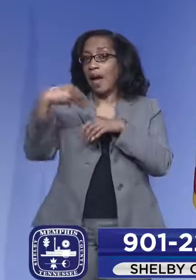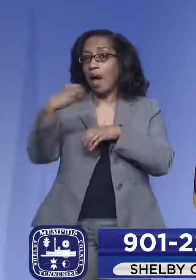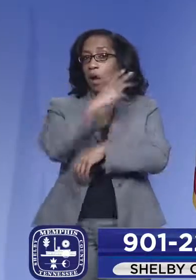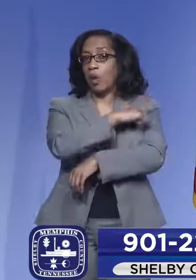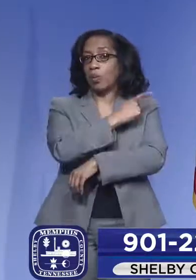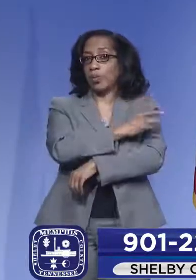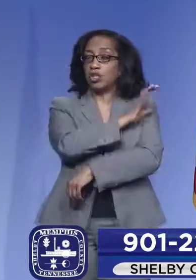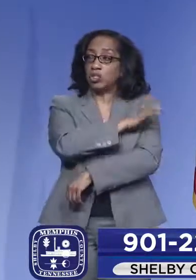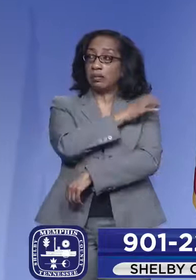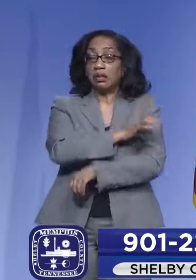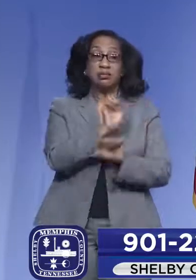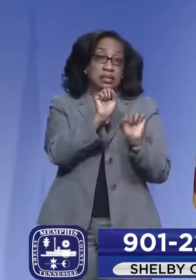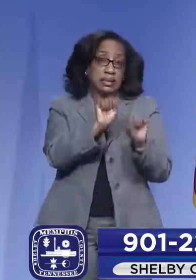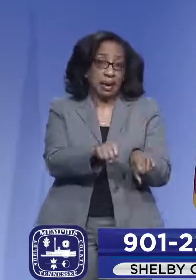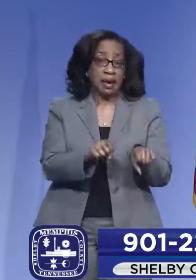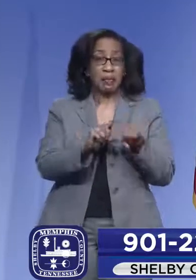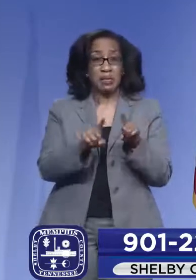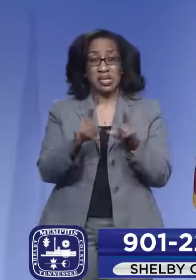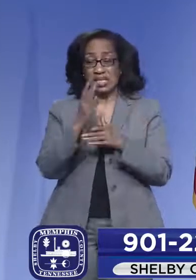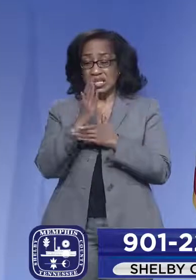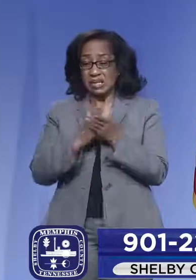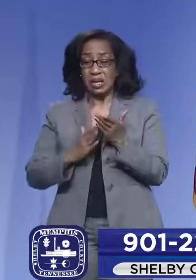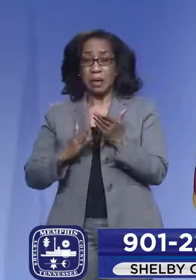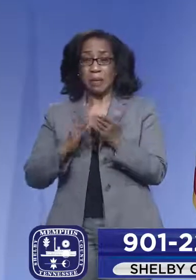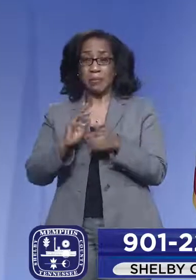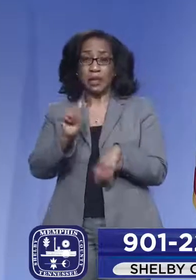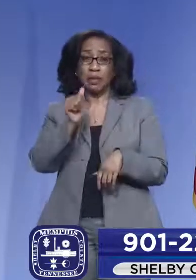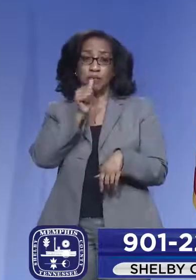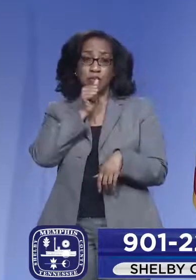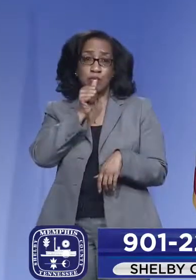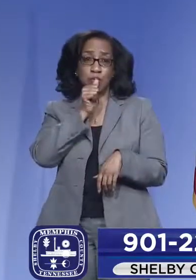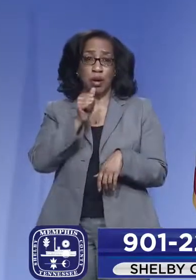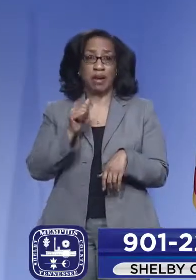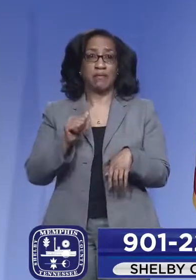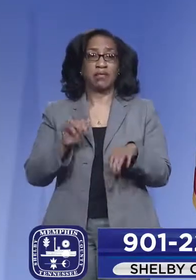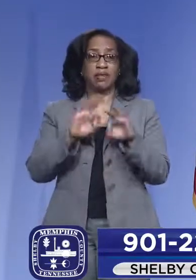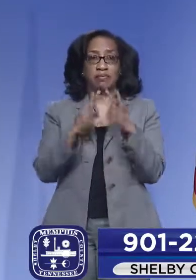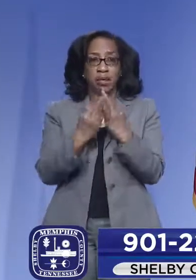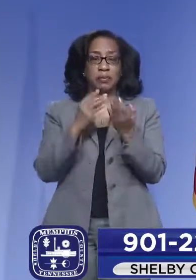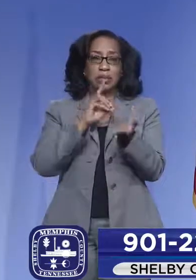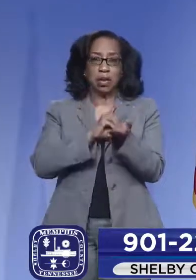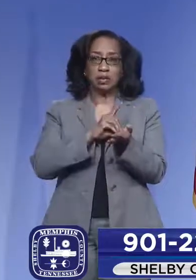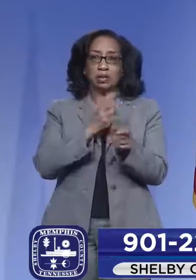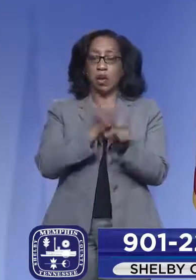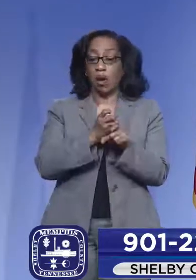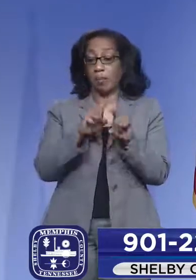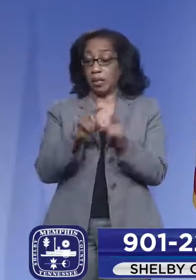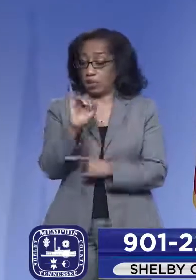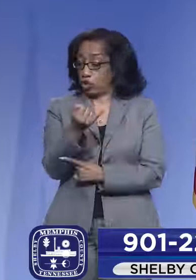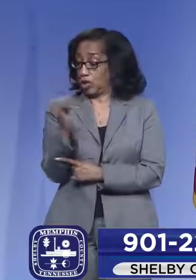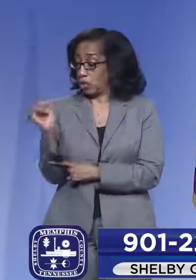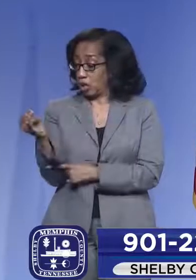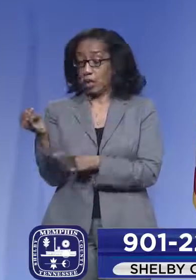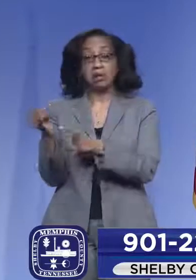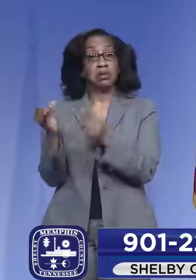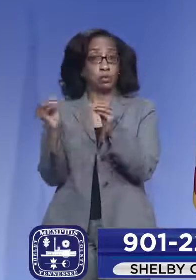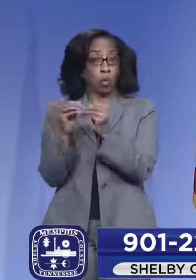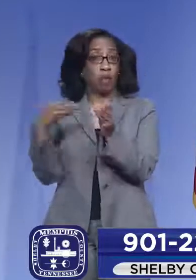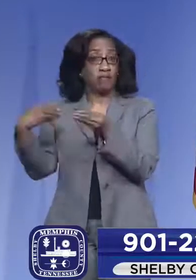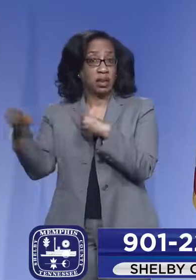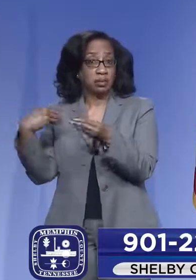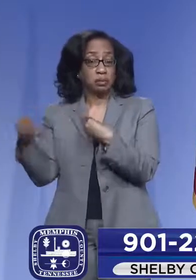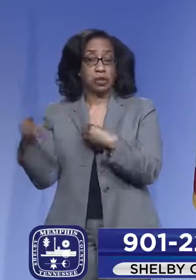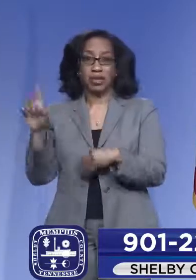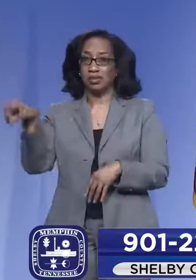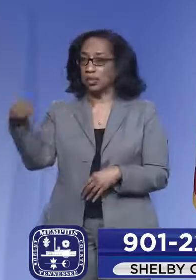it's a bit more complex. The J&J does present a much more flexible option, but then that's only one option for